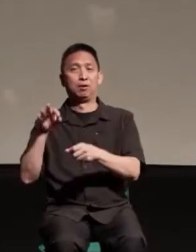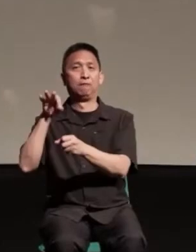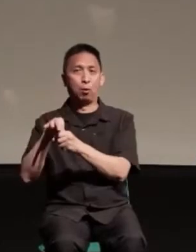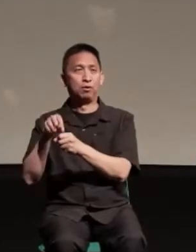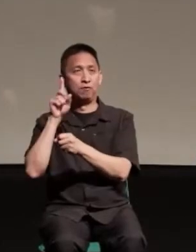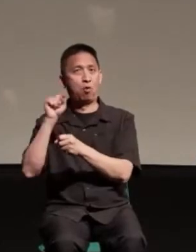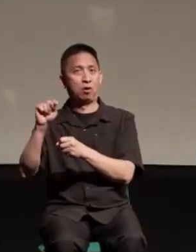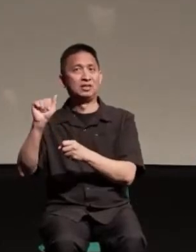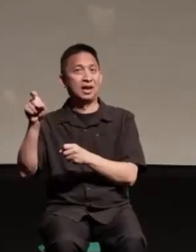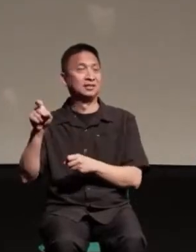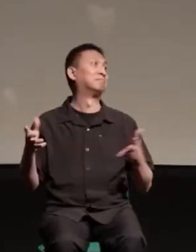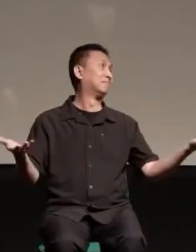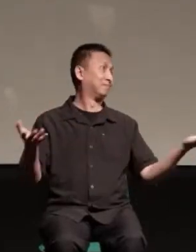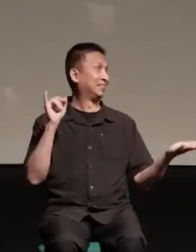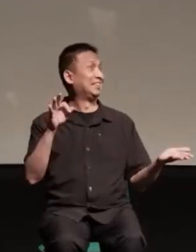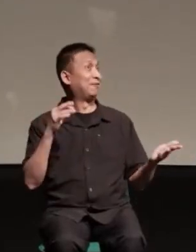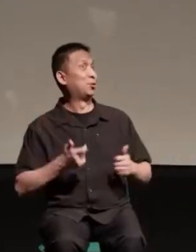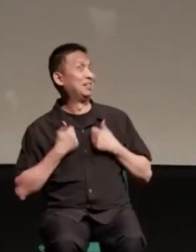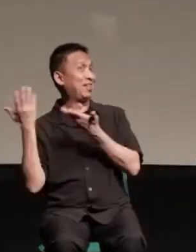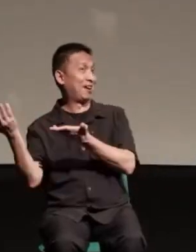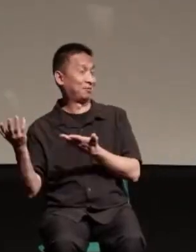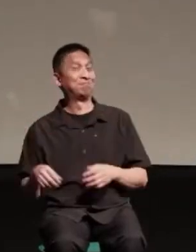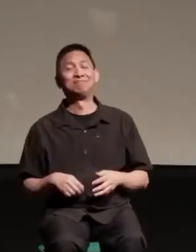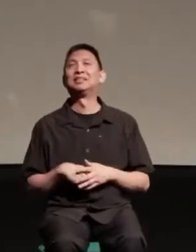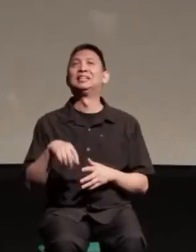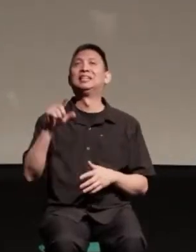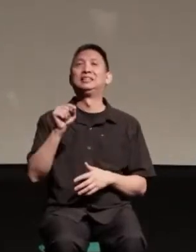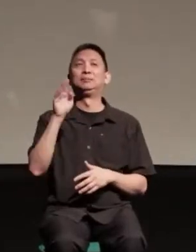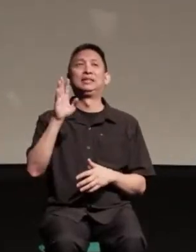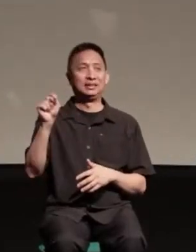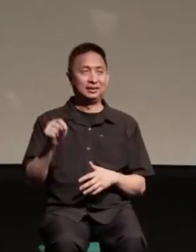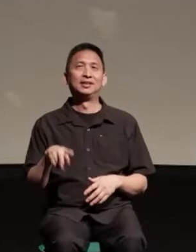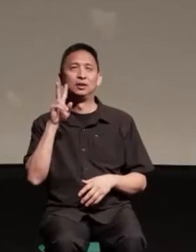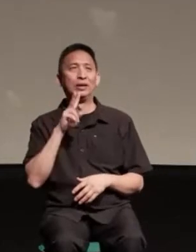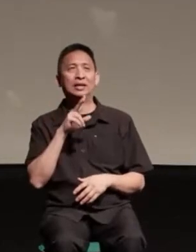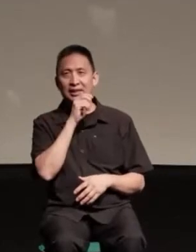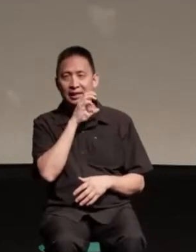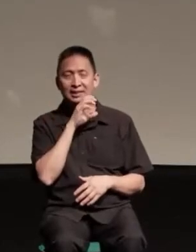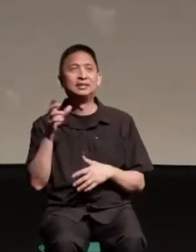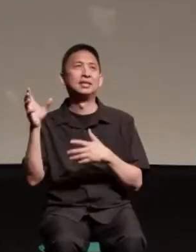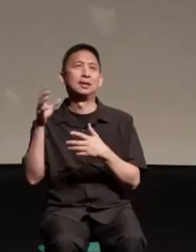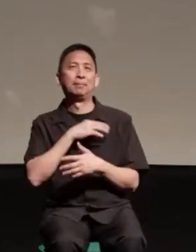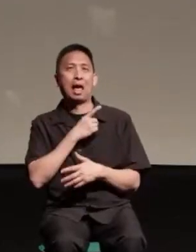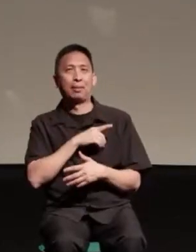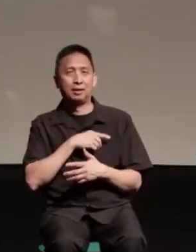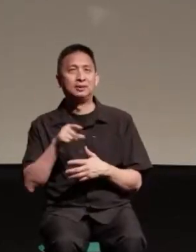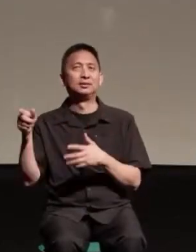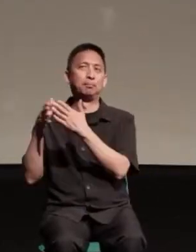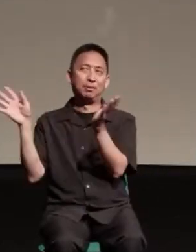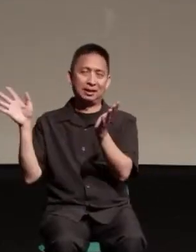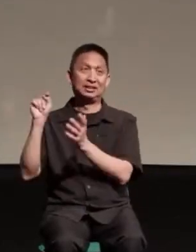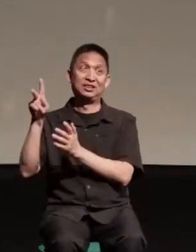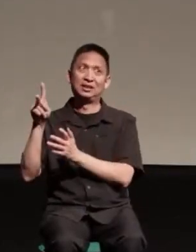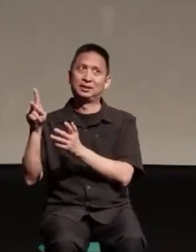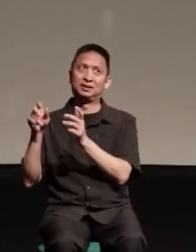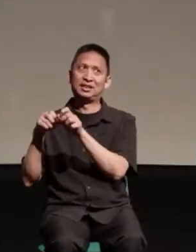for those of you who live in Minnesota, TPT, the Twin Cities, Minneapolis Public TV station, has